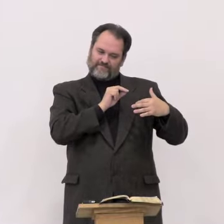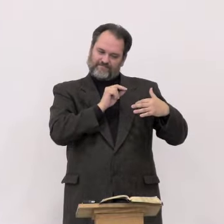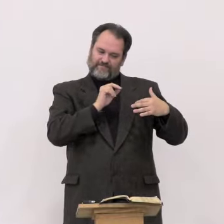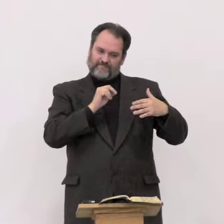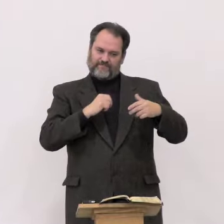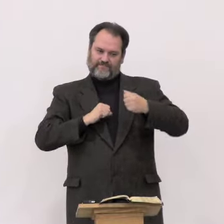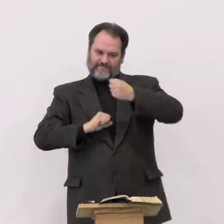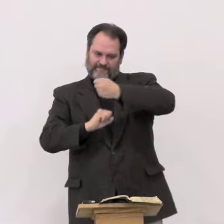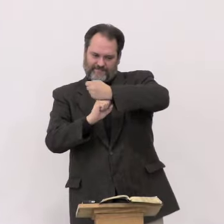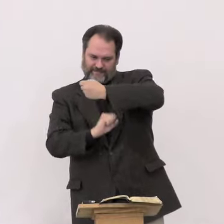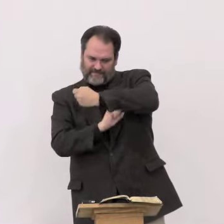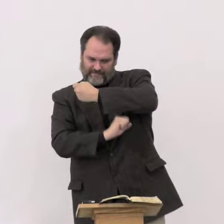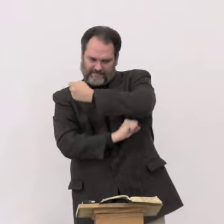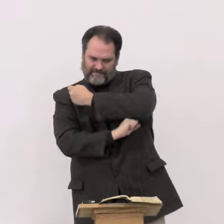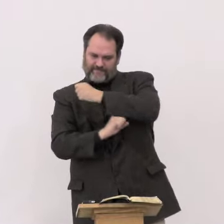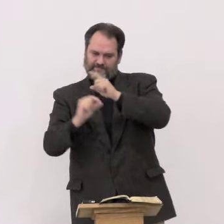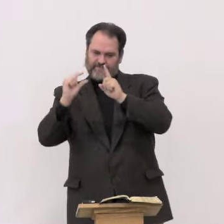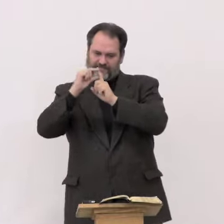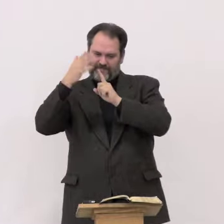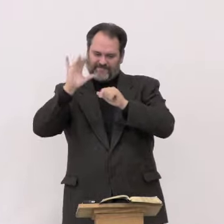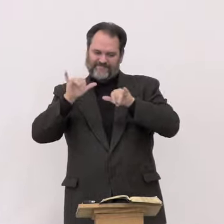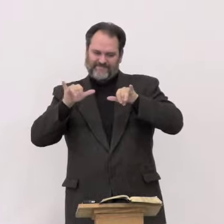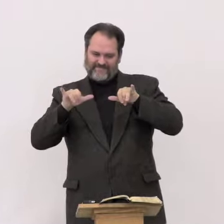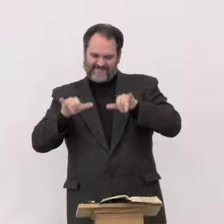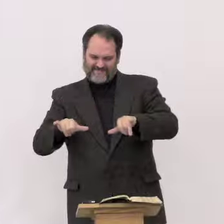Now, I always have like battles